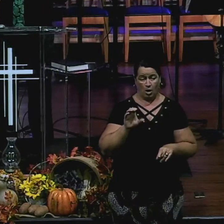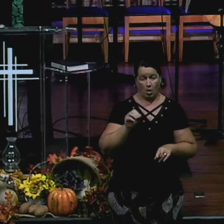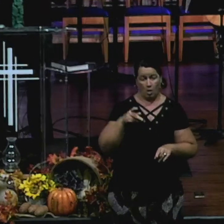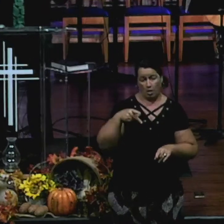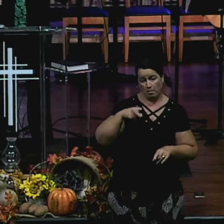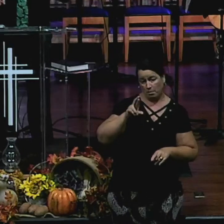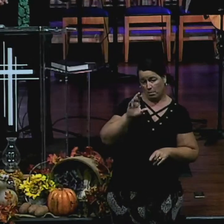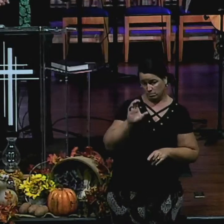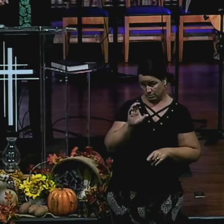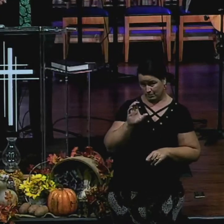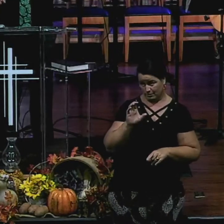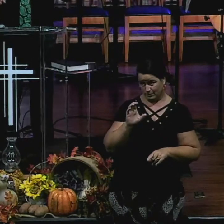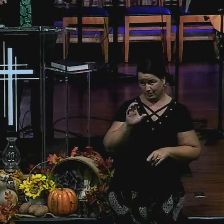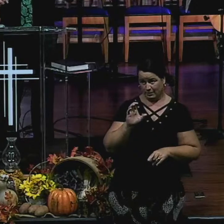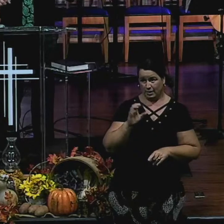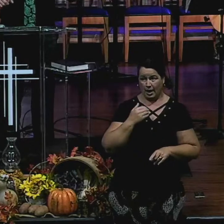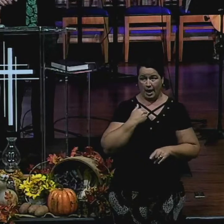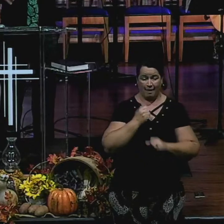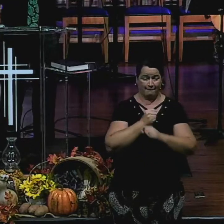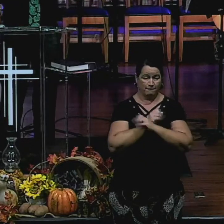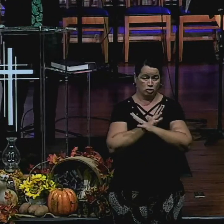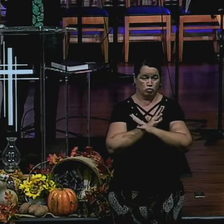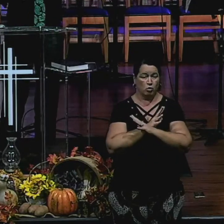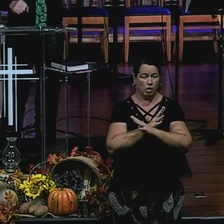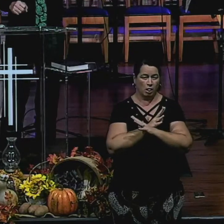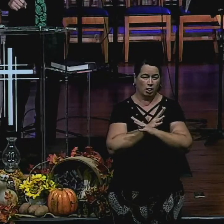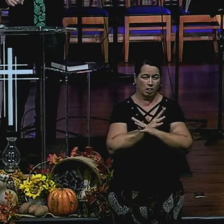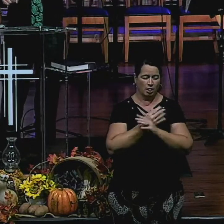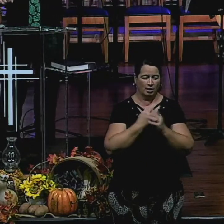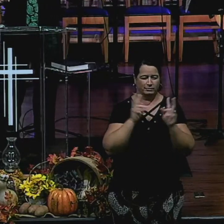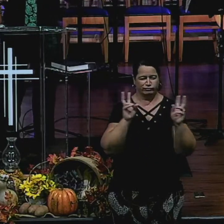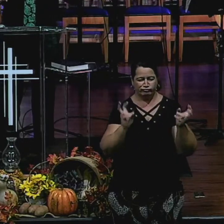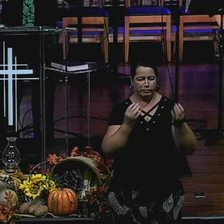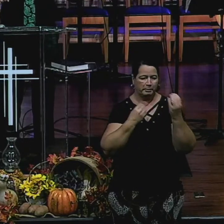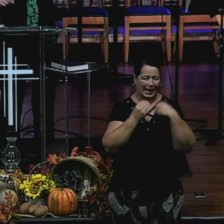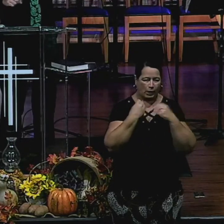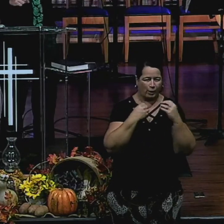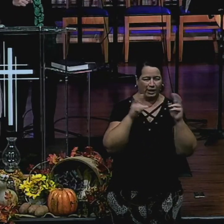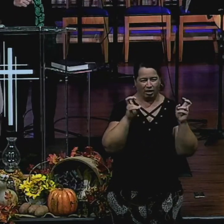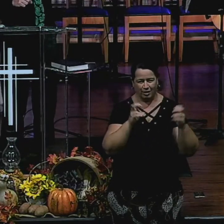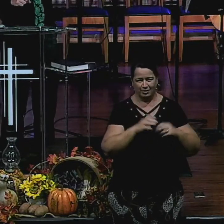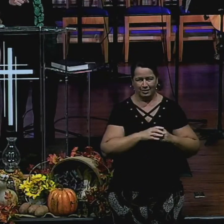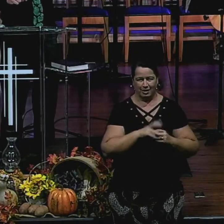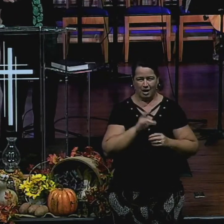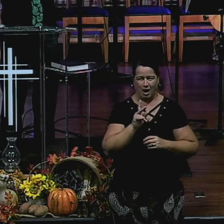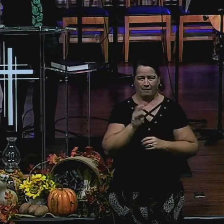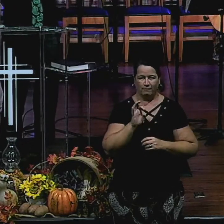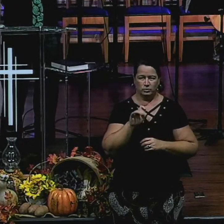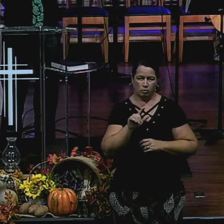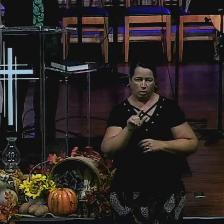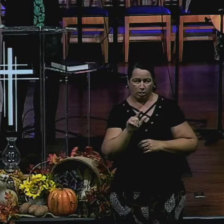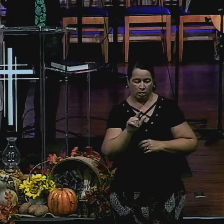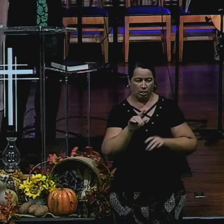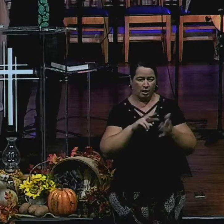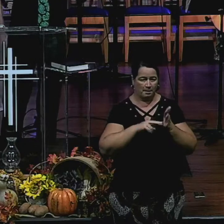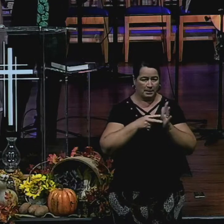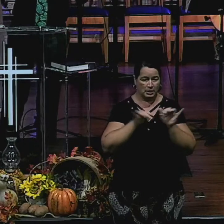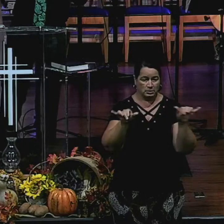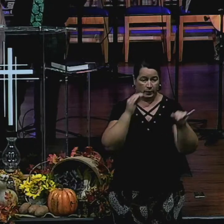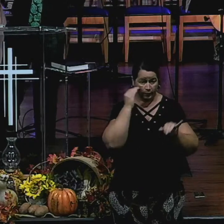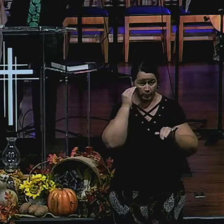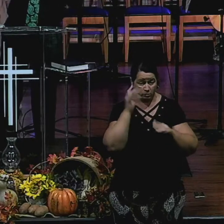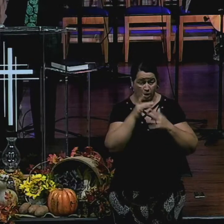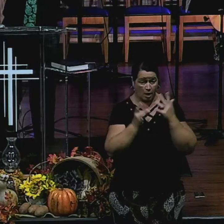Resource Center virtual banquet will be going on. That's a kind of confusing title because when we say virtual, people think they're staying home, and that is an